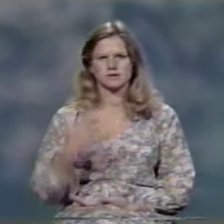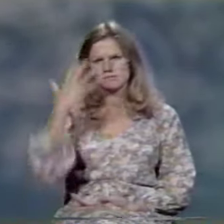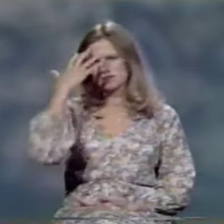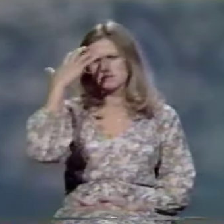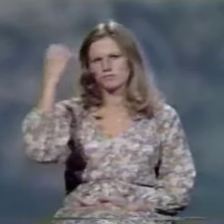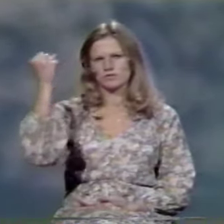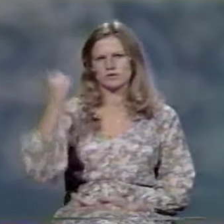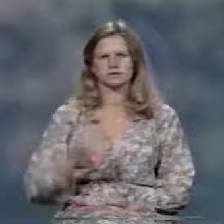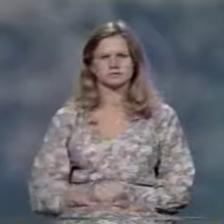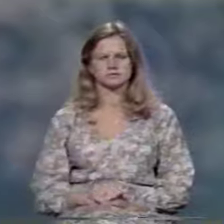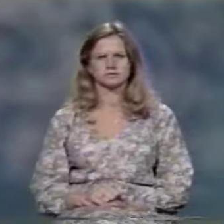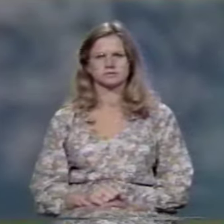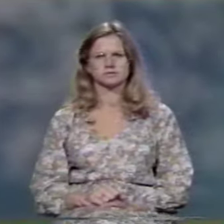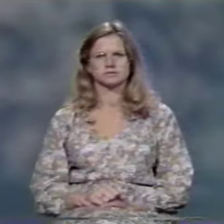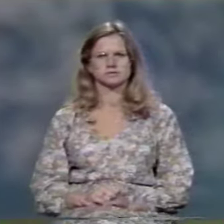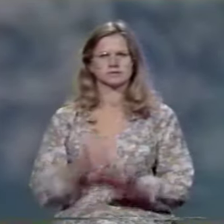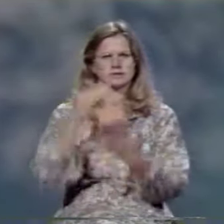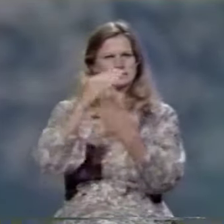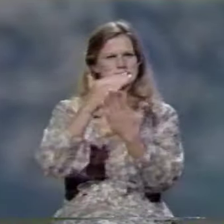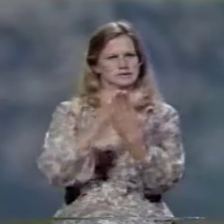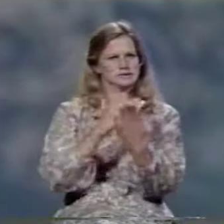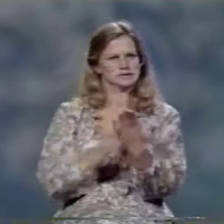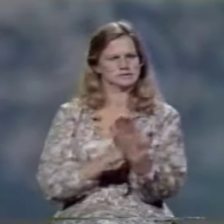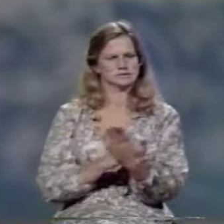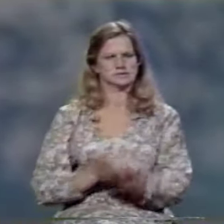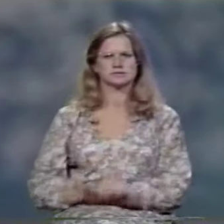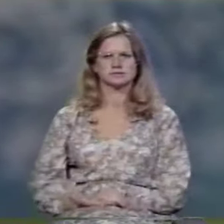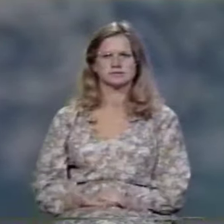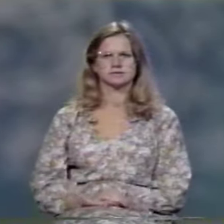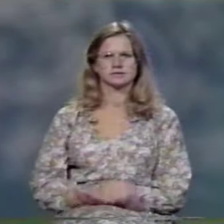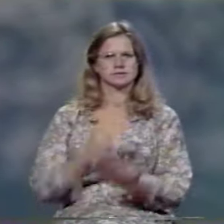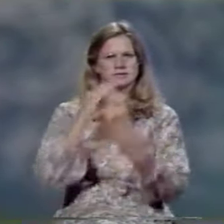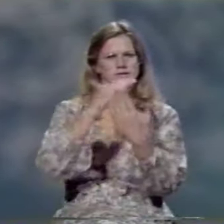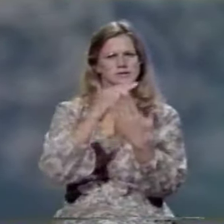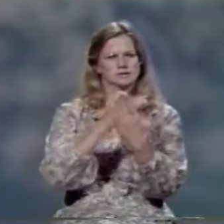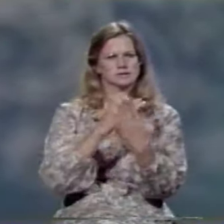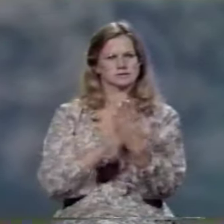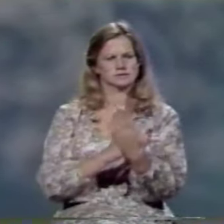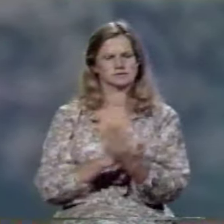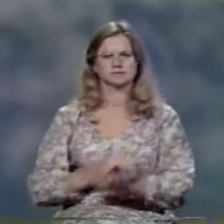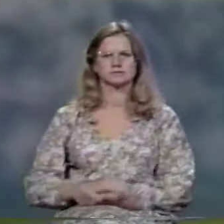Memorize. List. List.